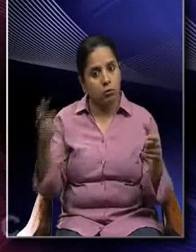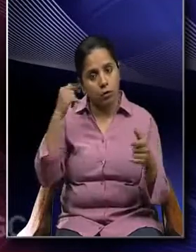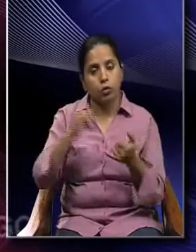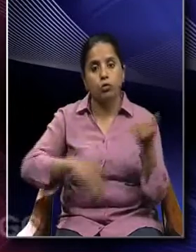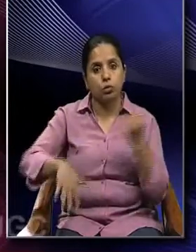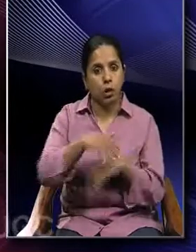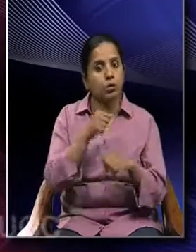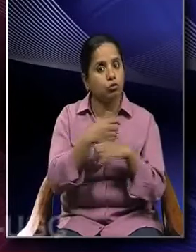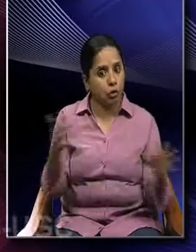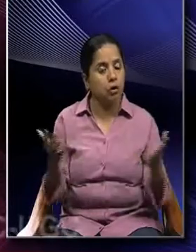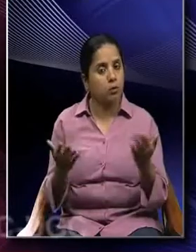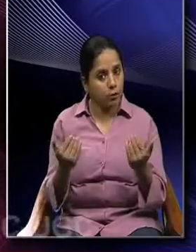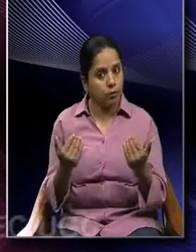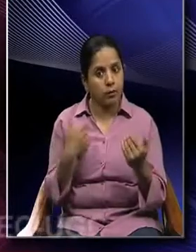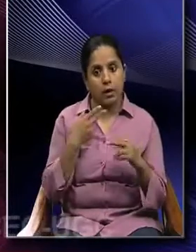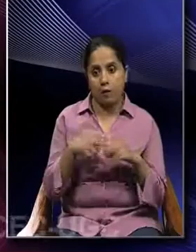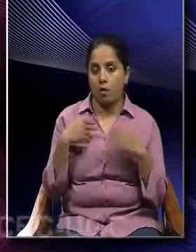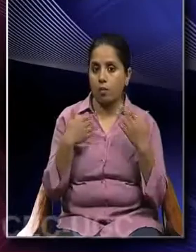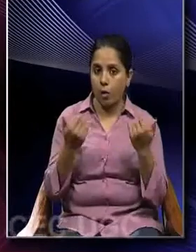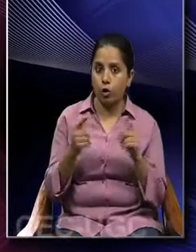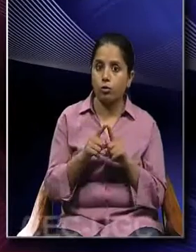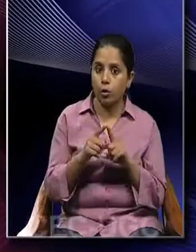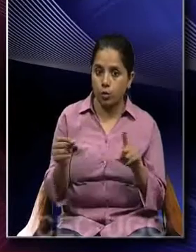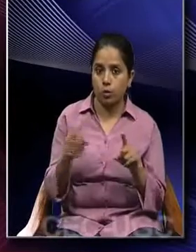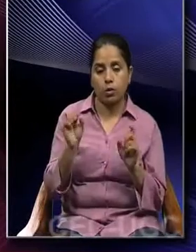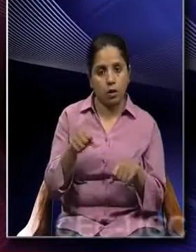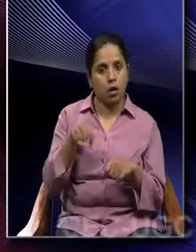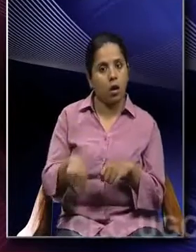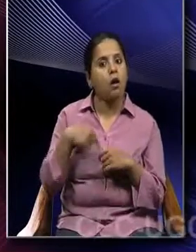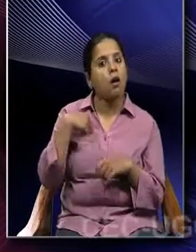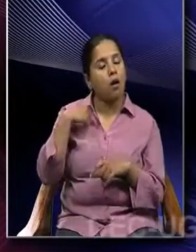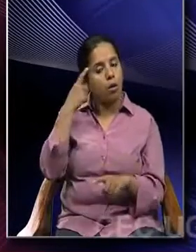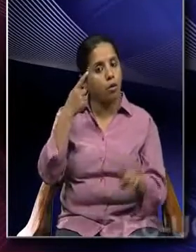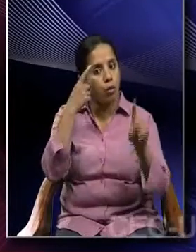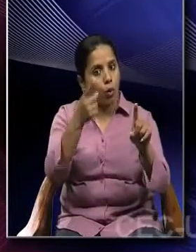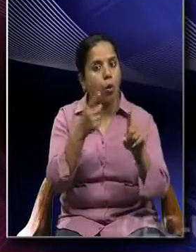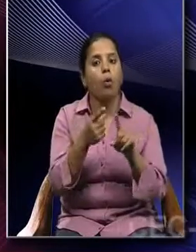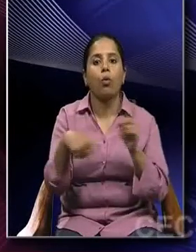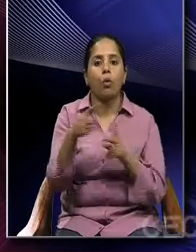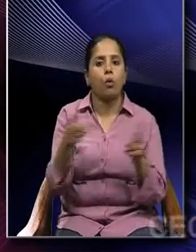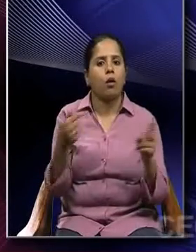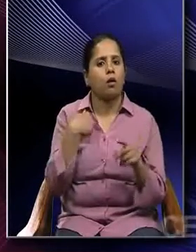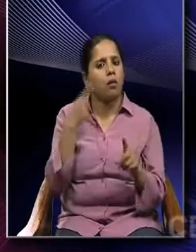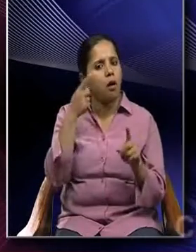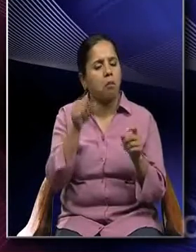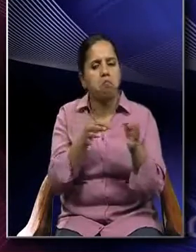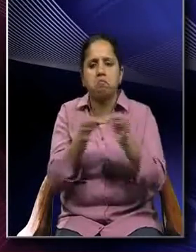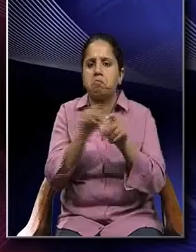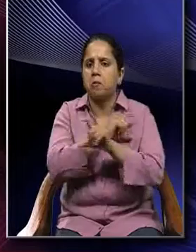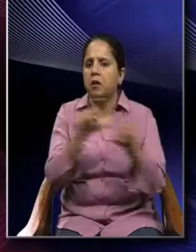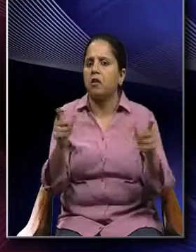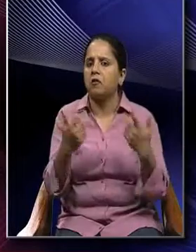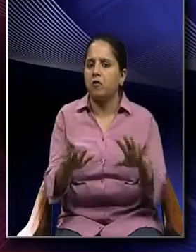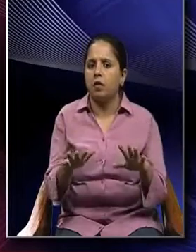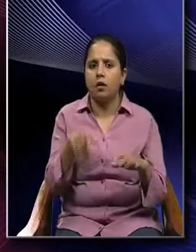general? If we can do that, then of course our objective, our goal, our purpose is very much explained, or it is